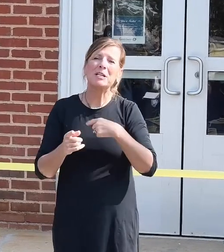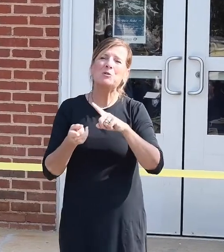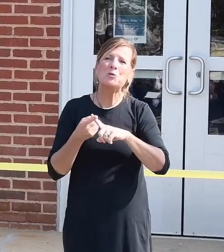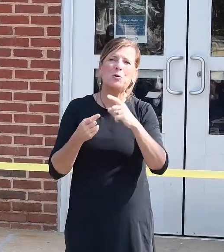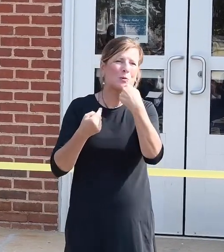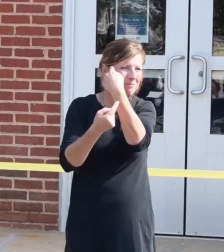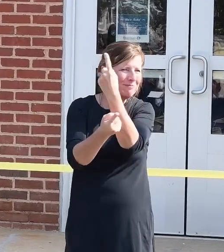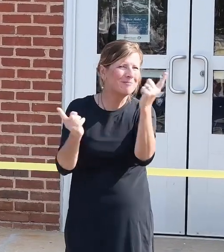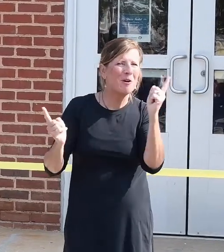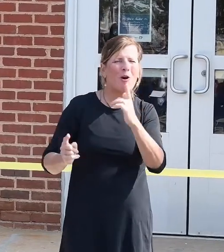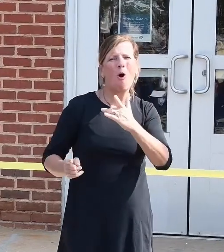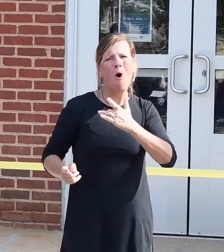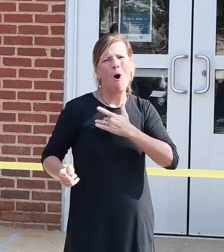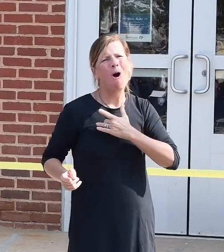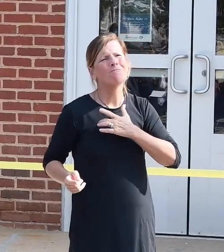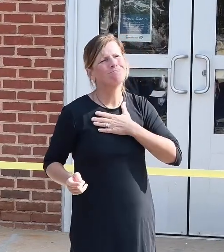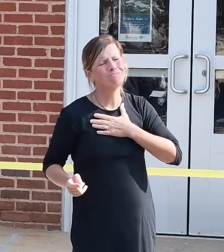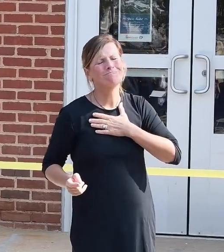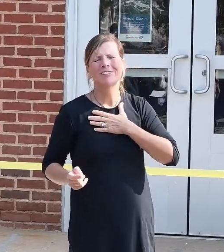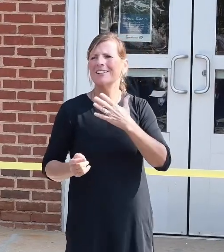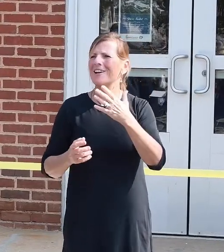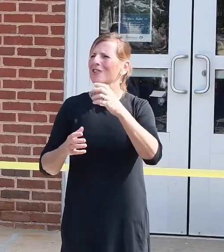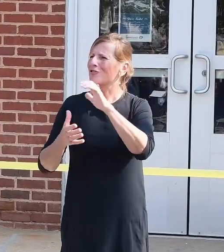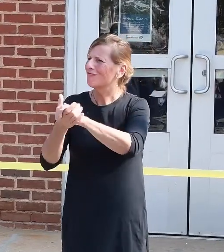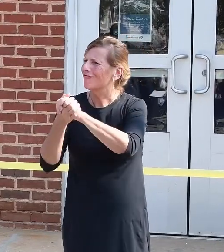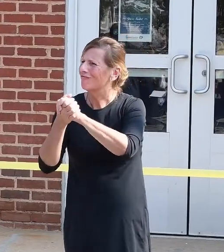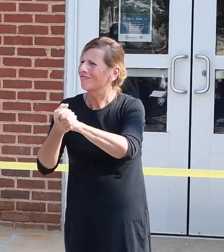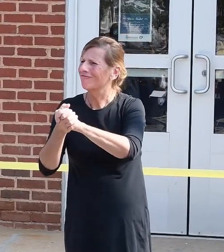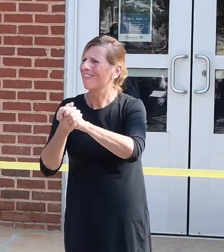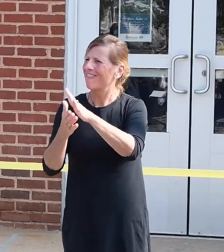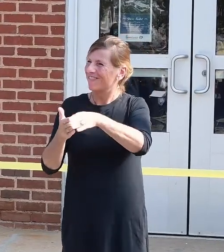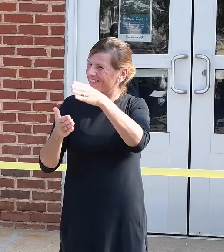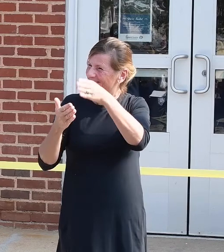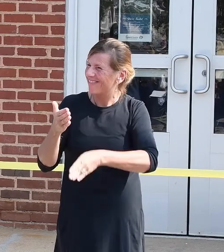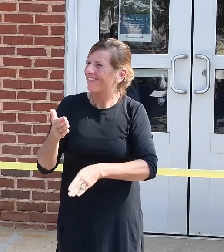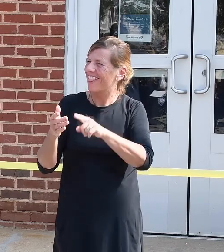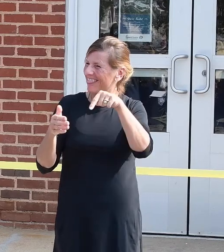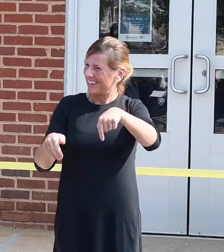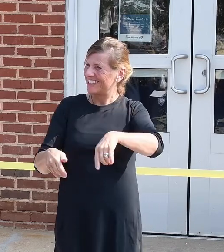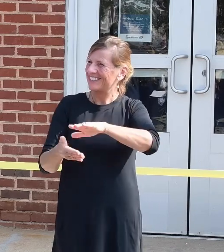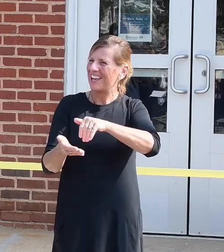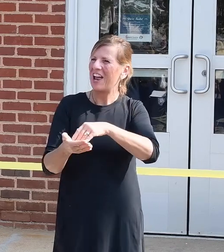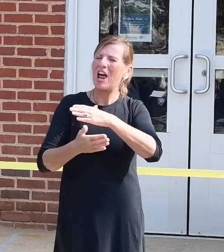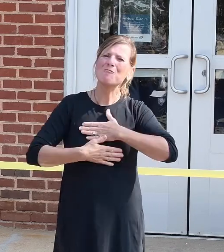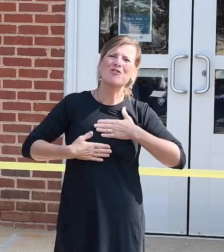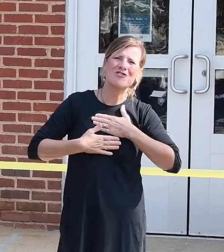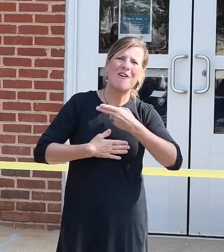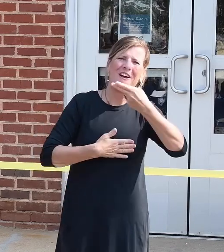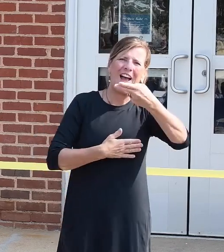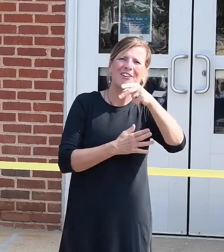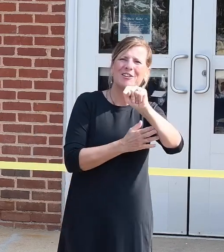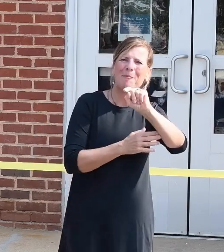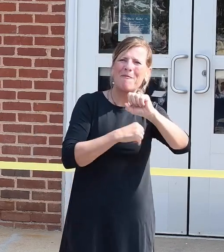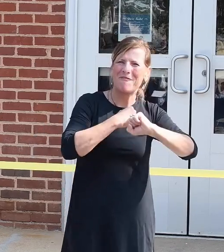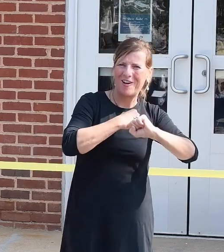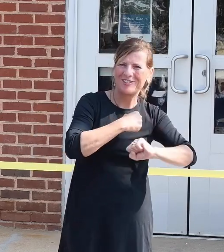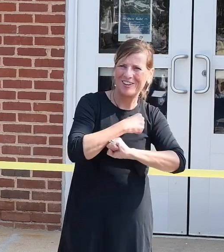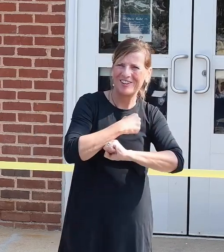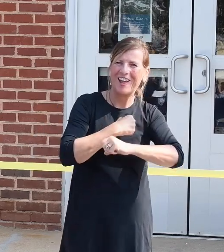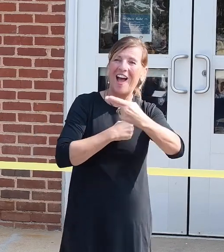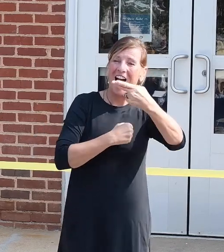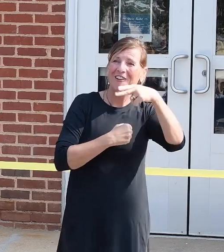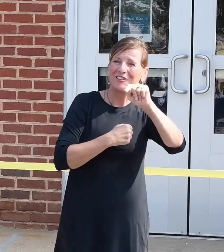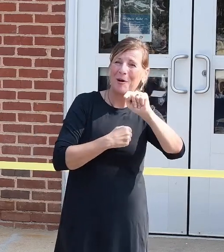heartfelt congratulations on successful completion of the center, as well as his appreciation of members of the Harriet Tubman Foundation, the Harriet